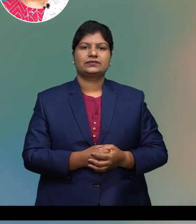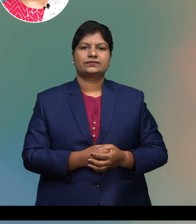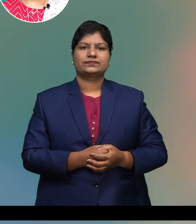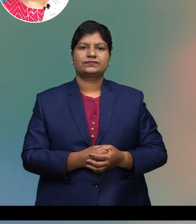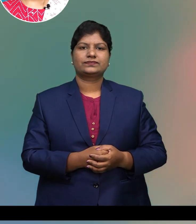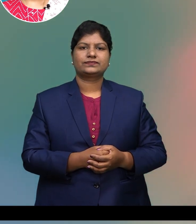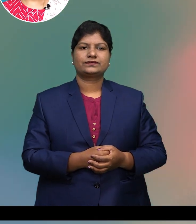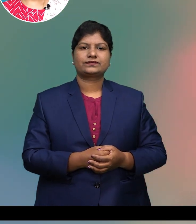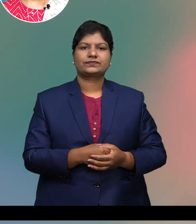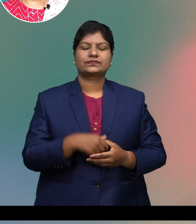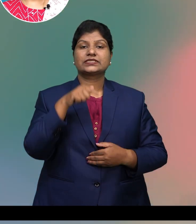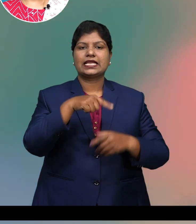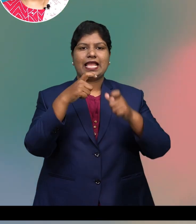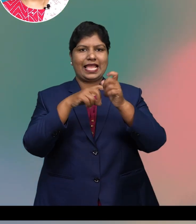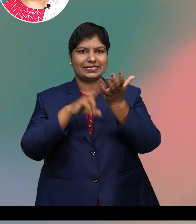an enzyme